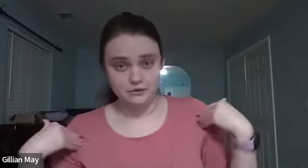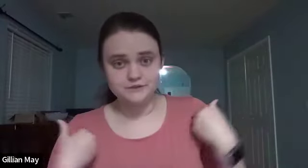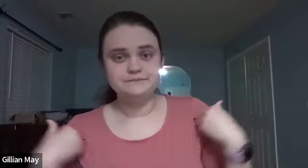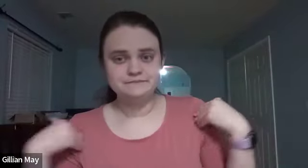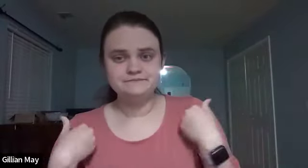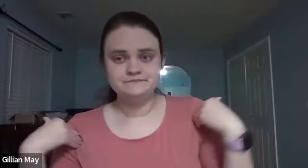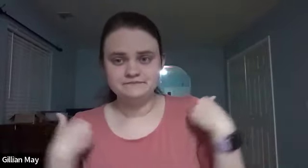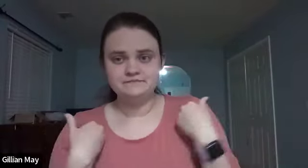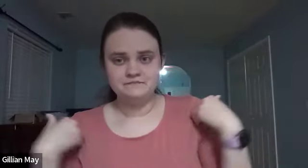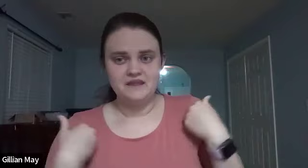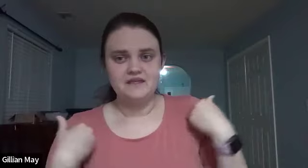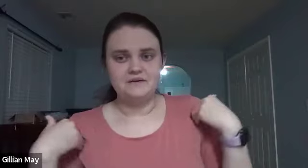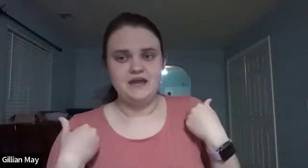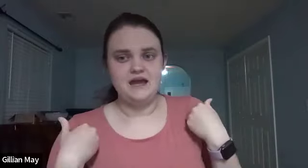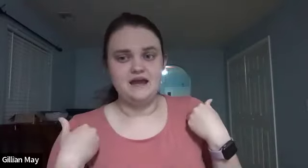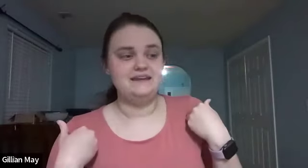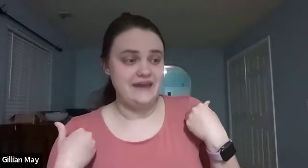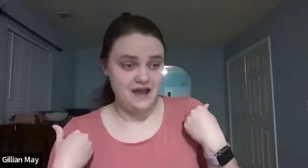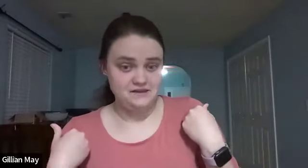animals. Then we had cat.